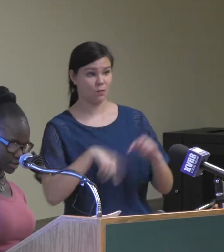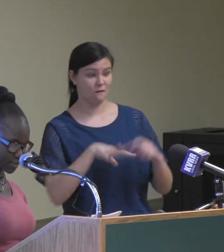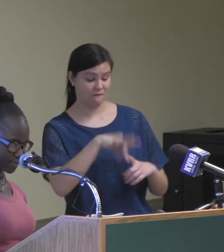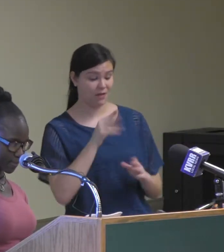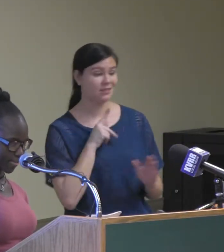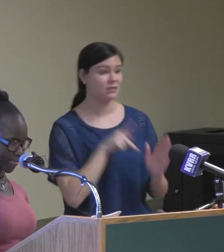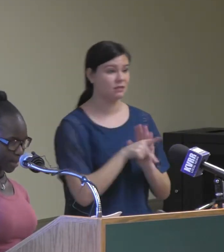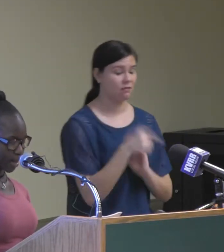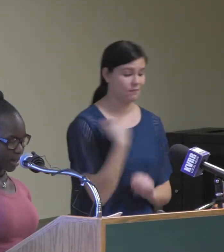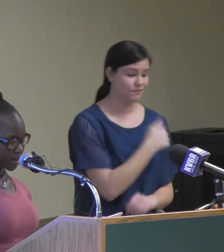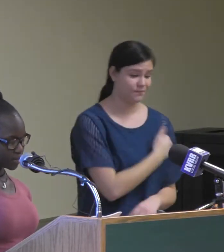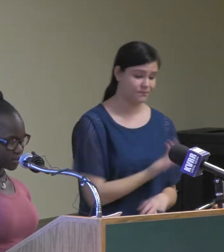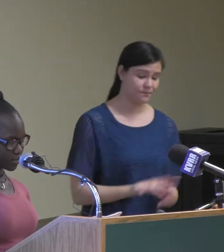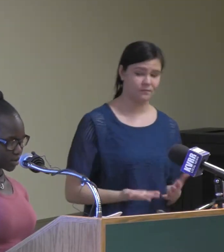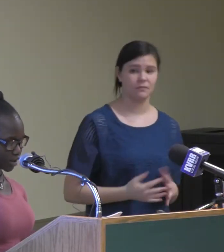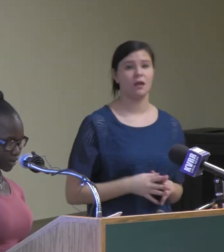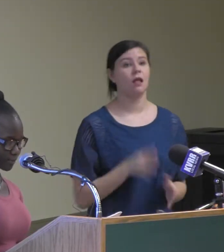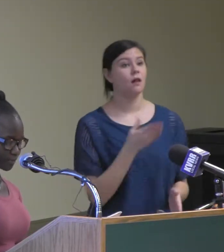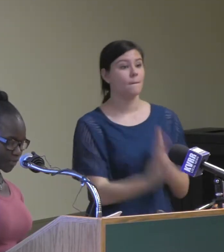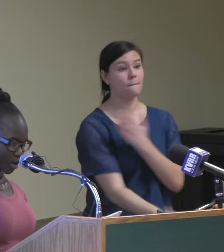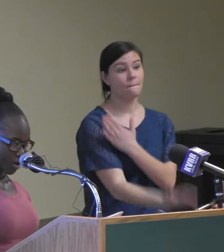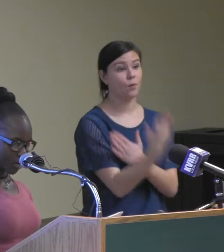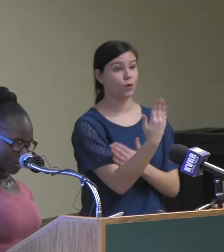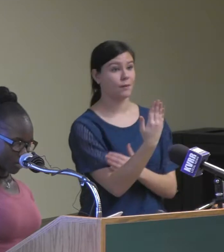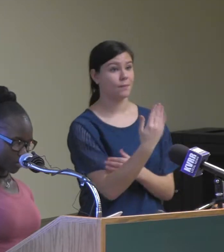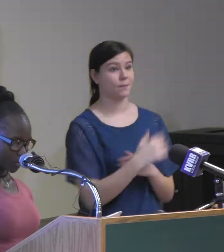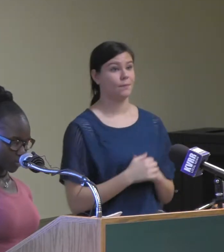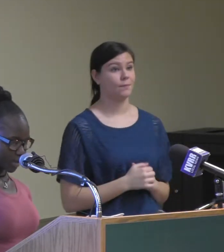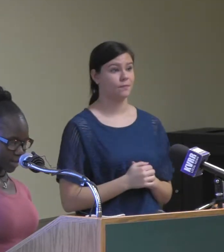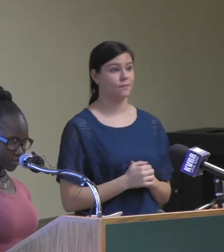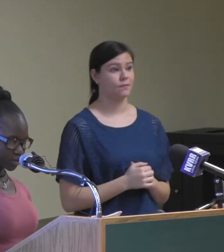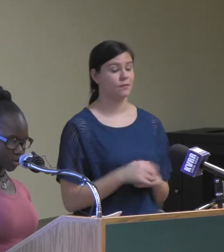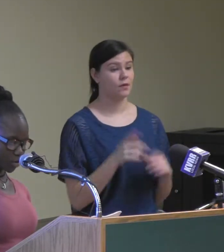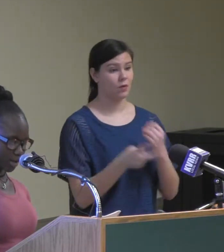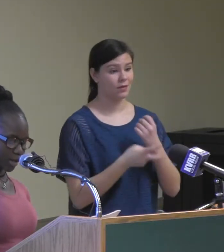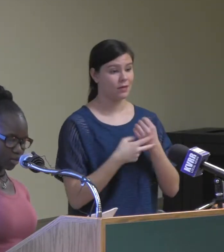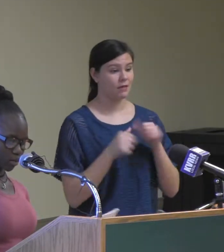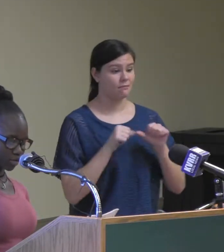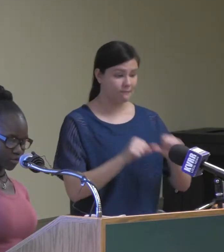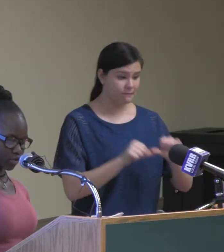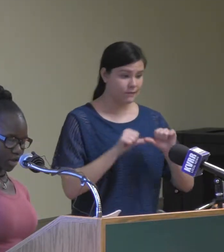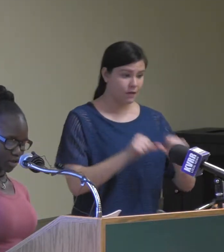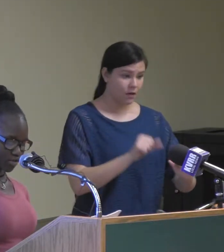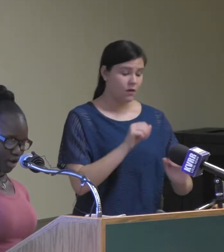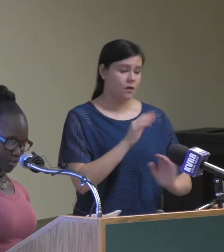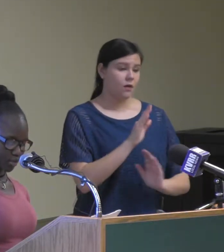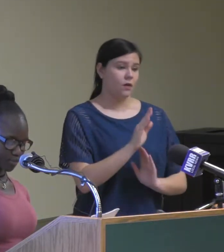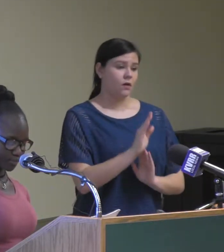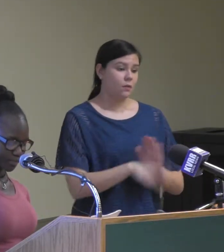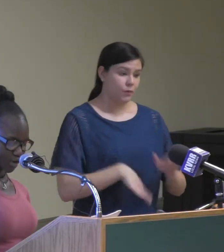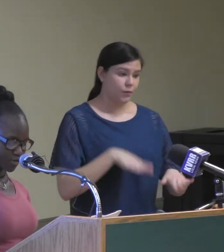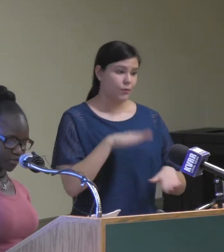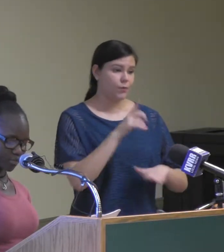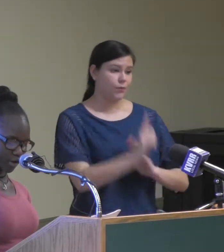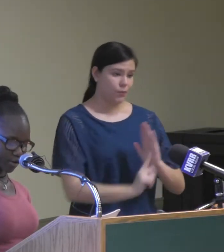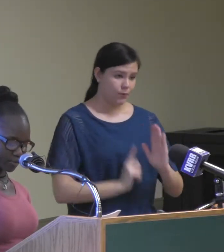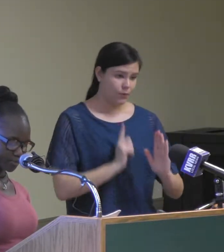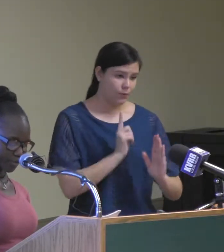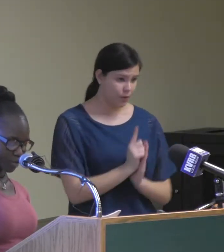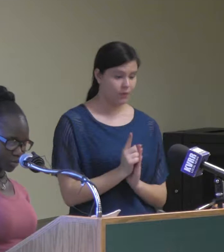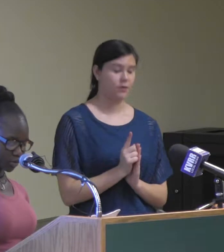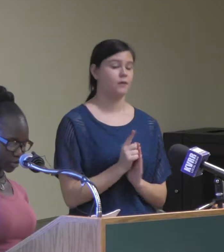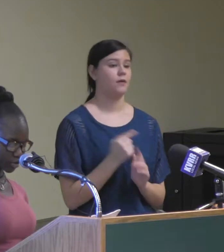kill us. In the morning, we kept on going and walked for another hour. From